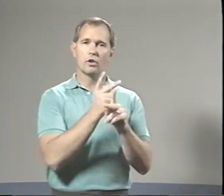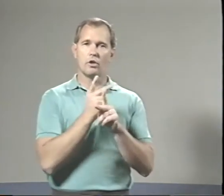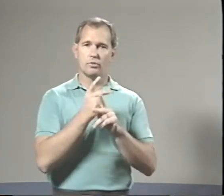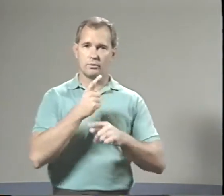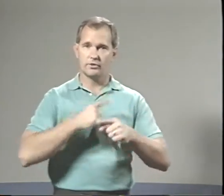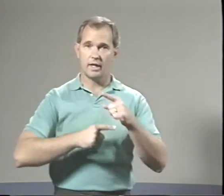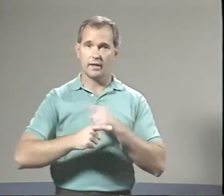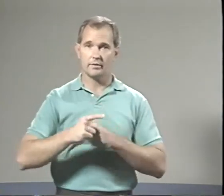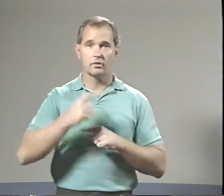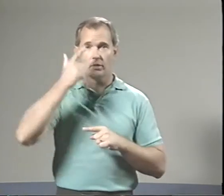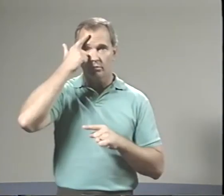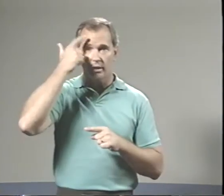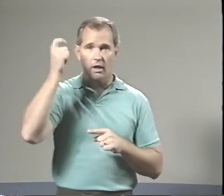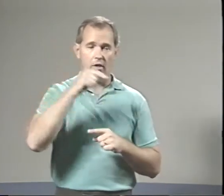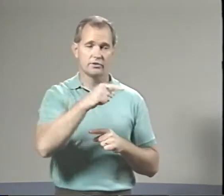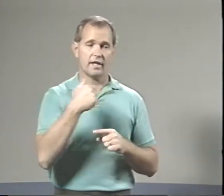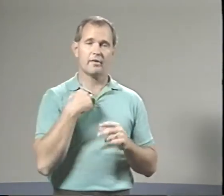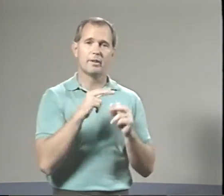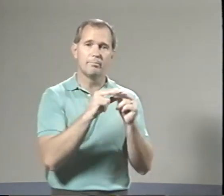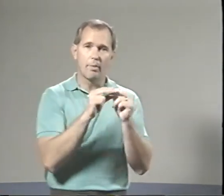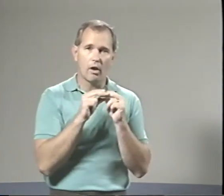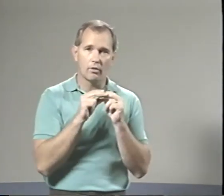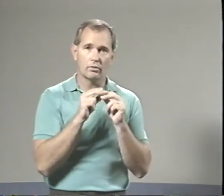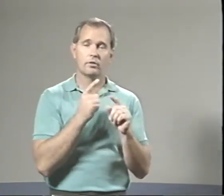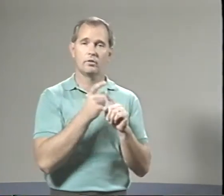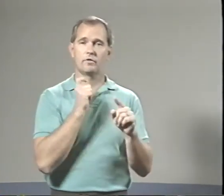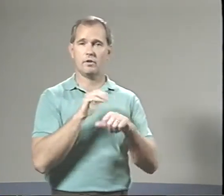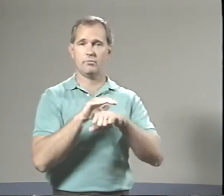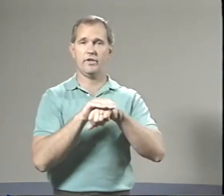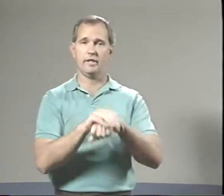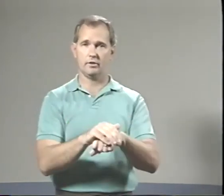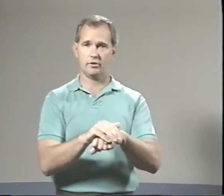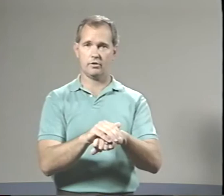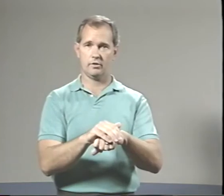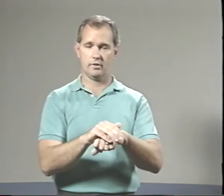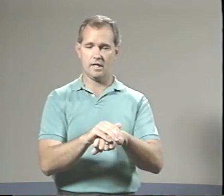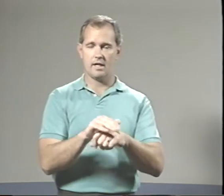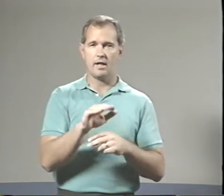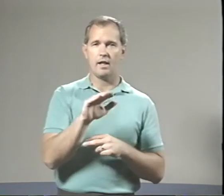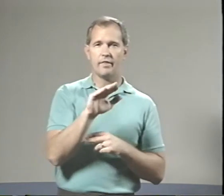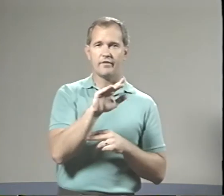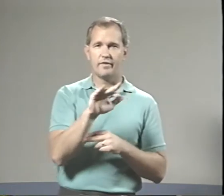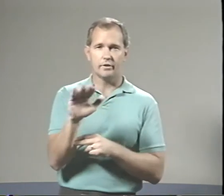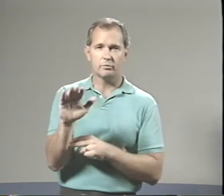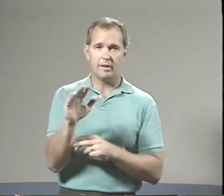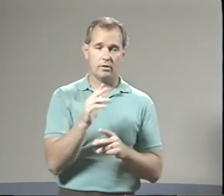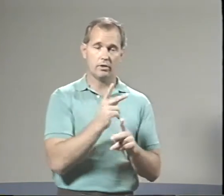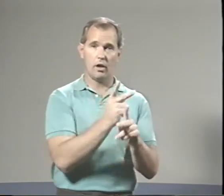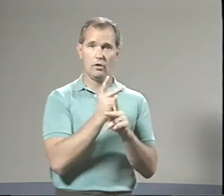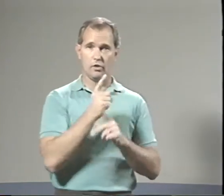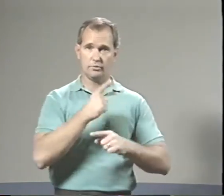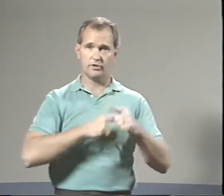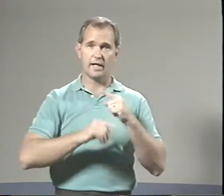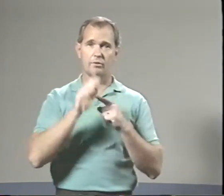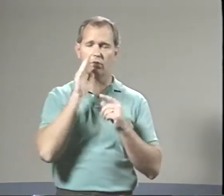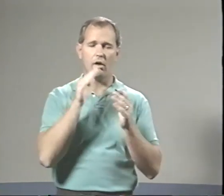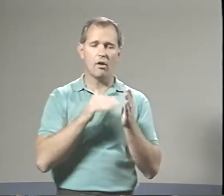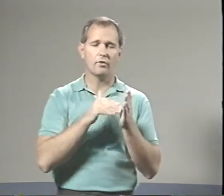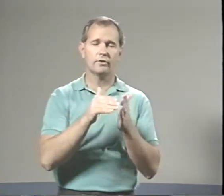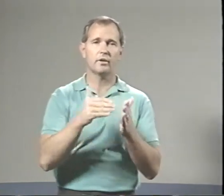loan signs because they have been borrowed from the English. The fingerspelled loan sign will often